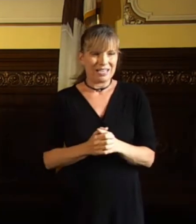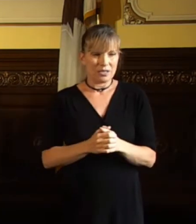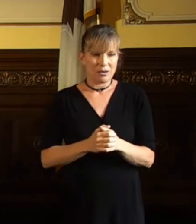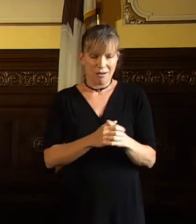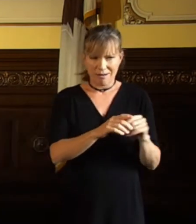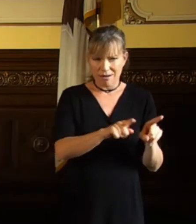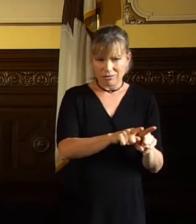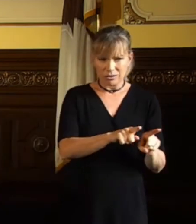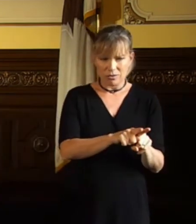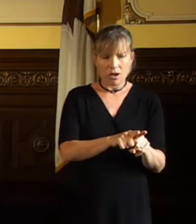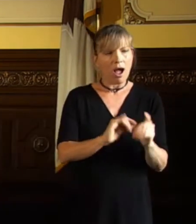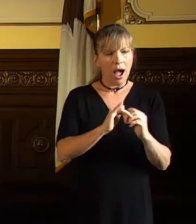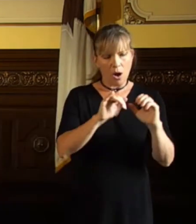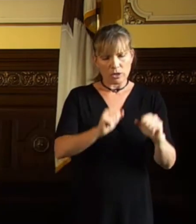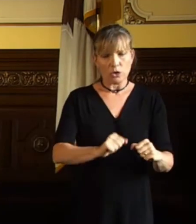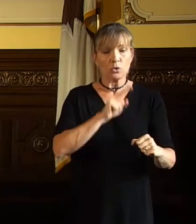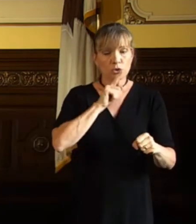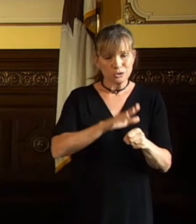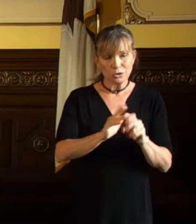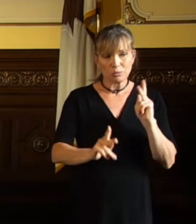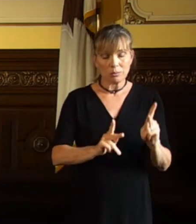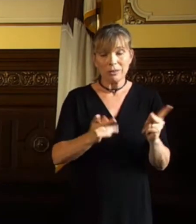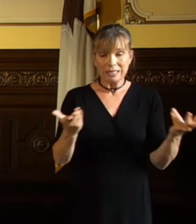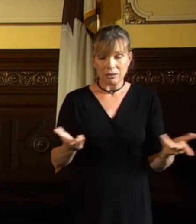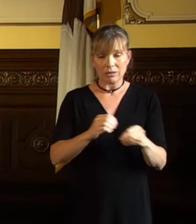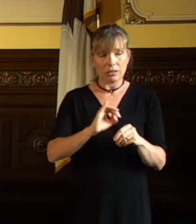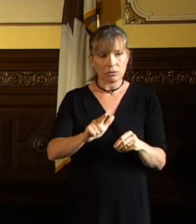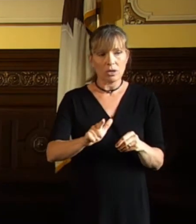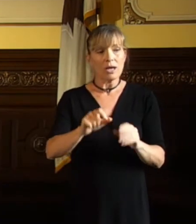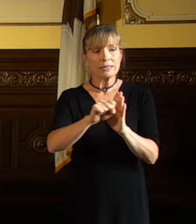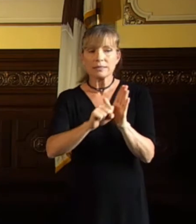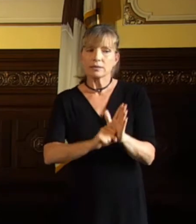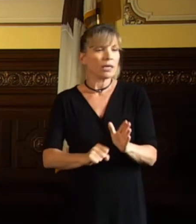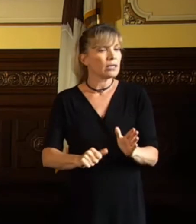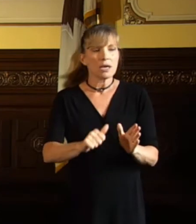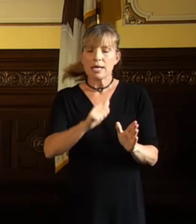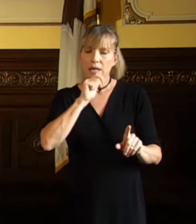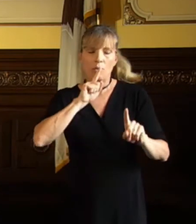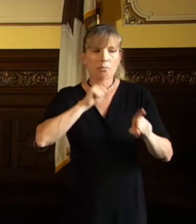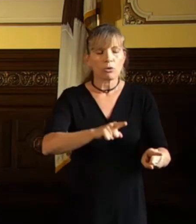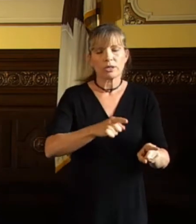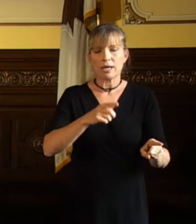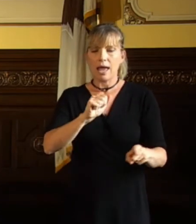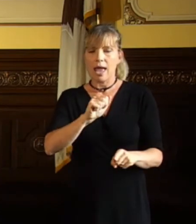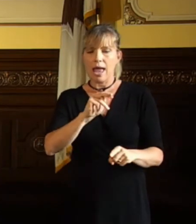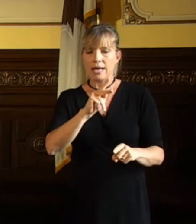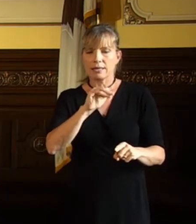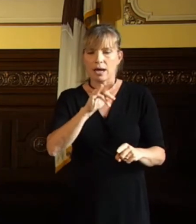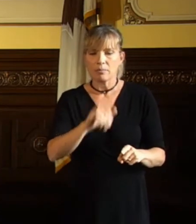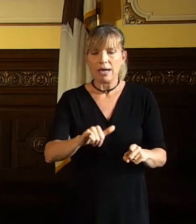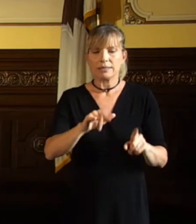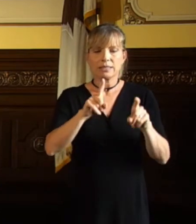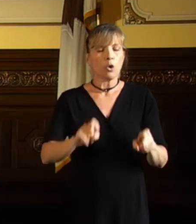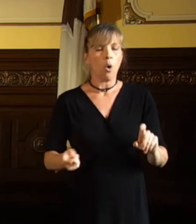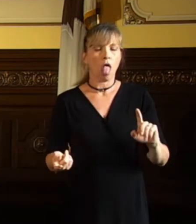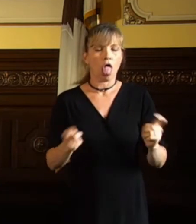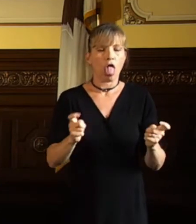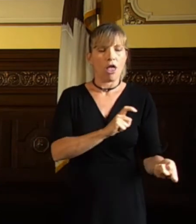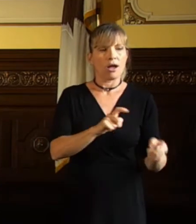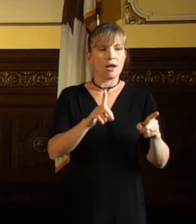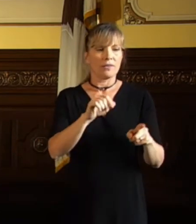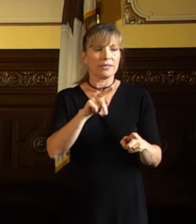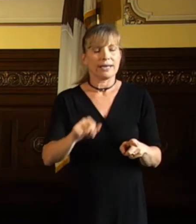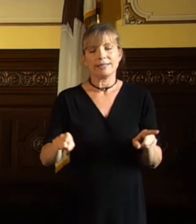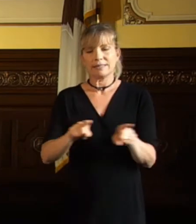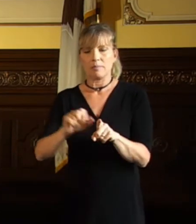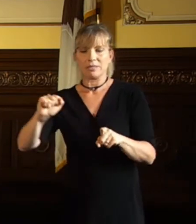And also, how can you assure people in Illinois that the state has not reported antibody tests or manipulated data the same way the